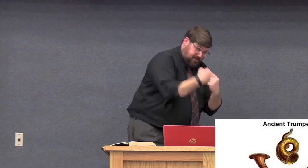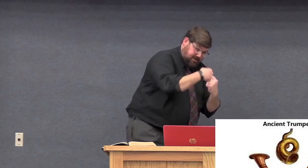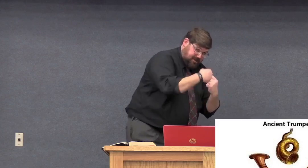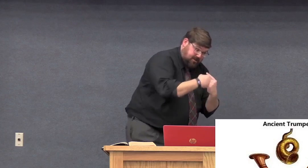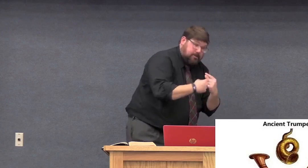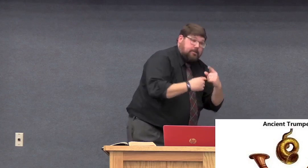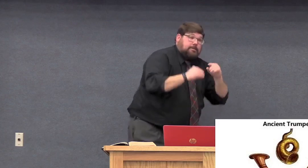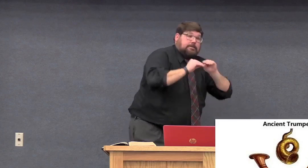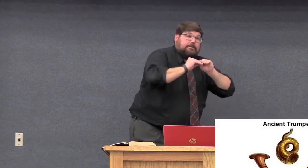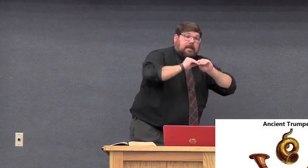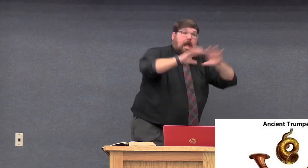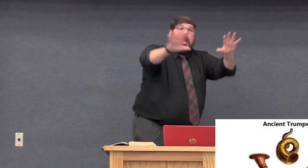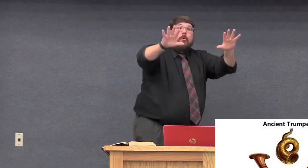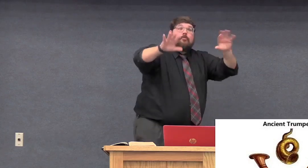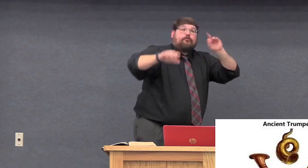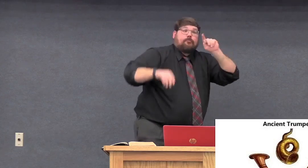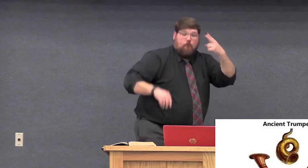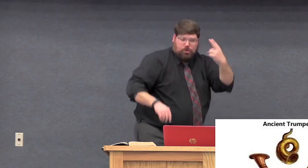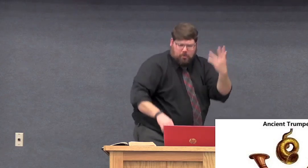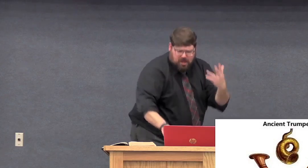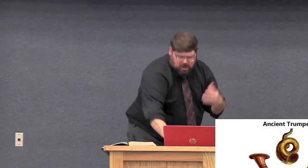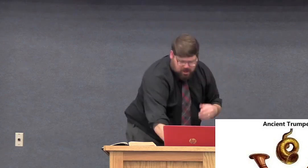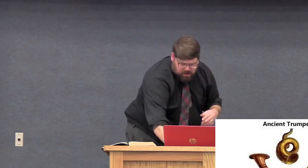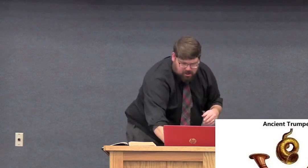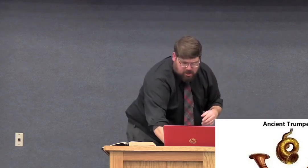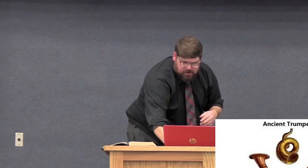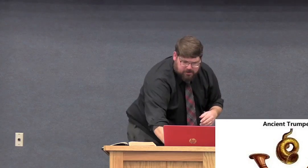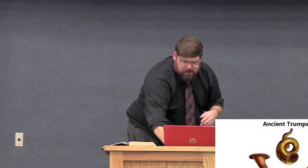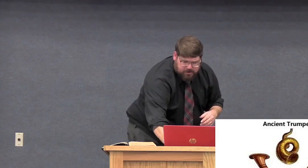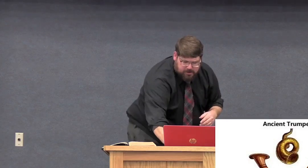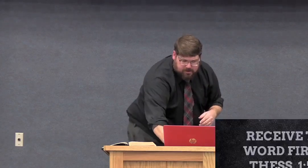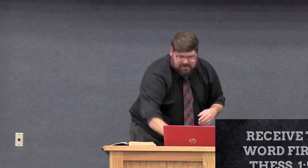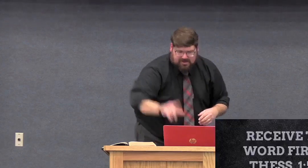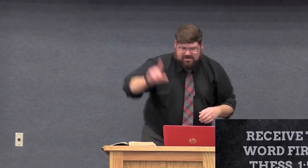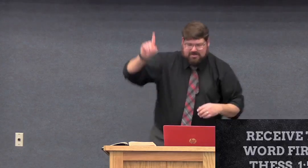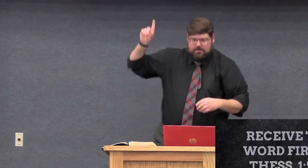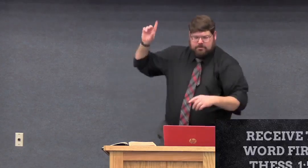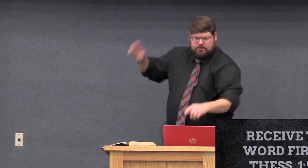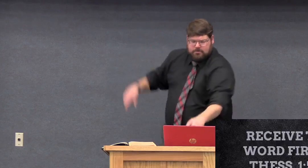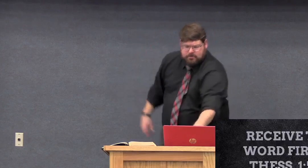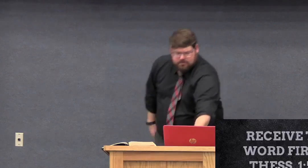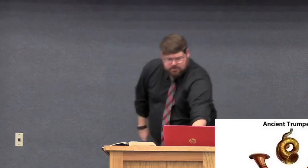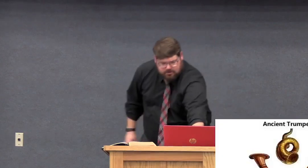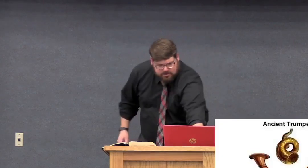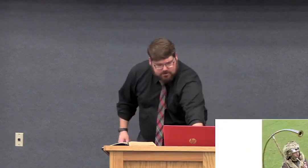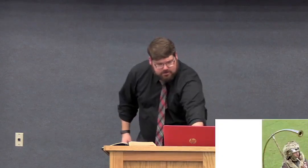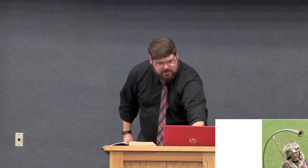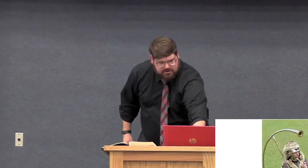metal tubes. But this produced sound that would sound out, sound